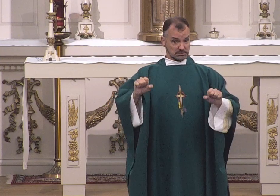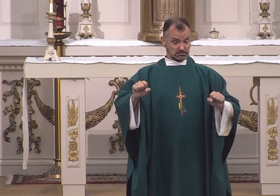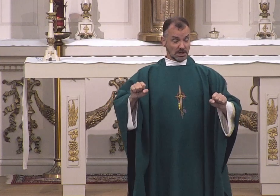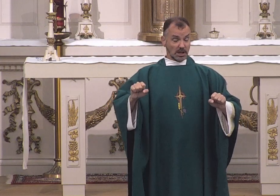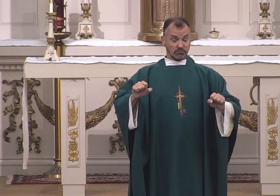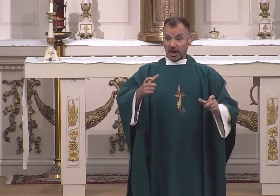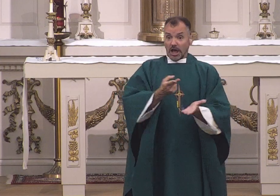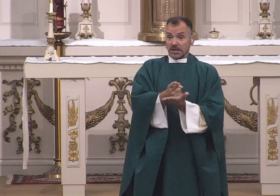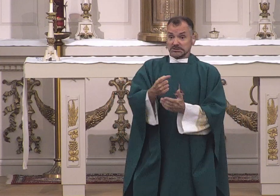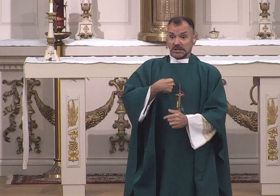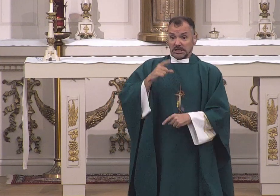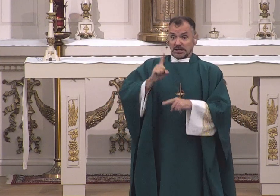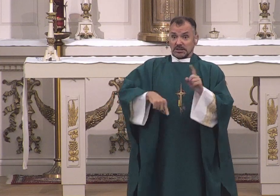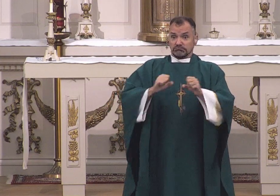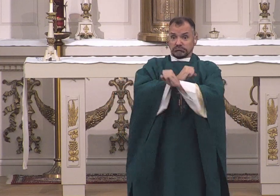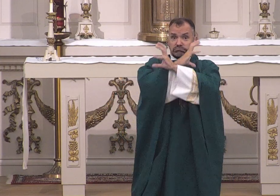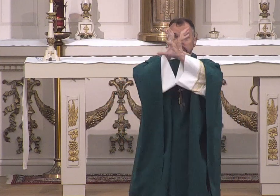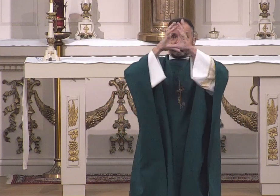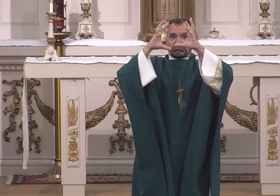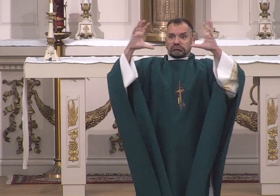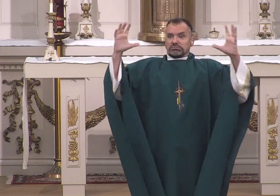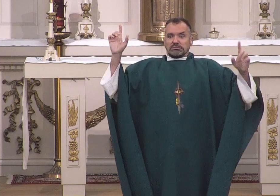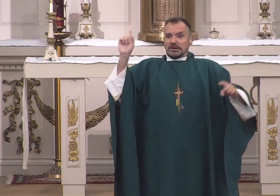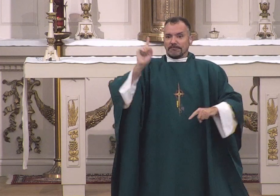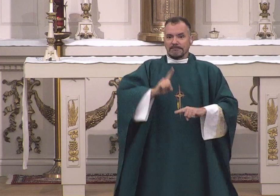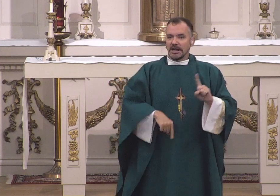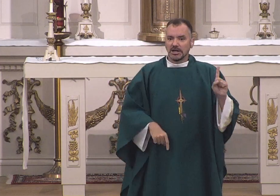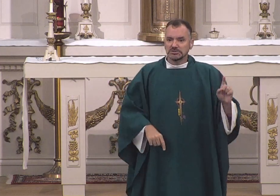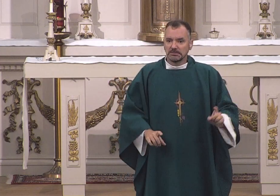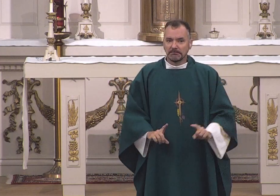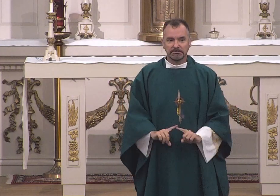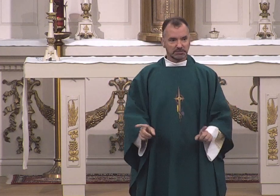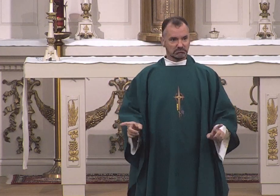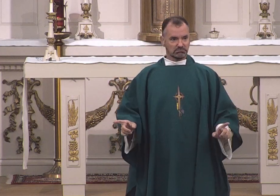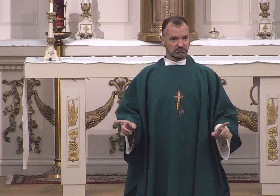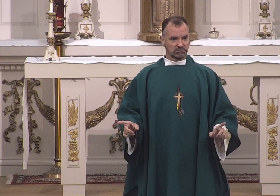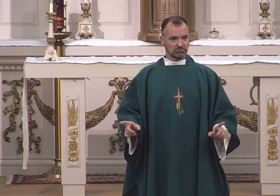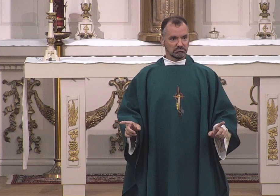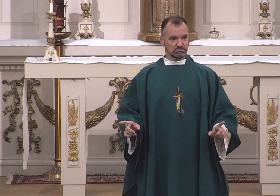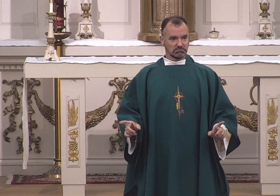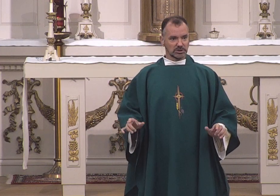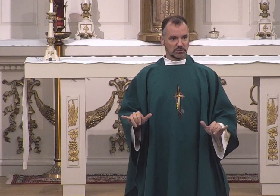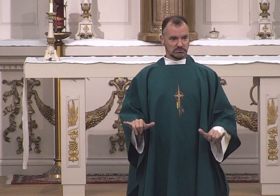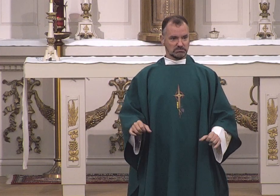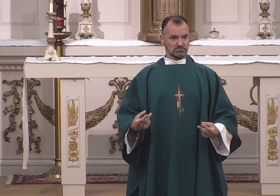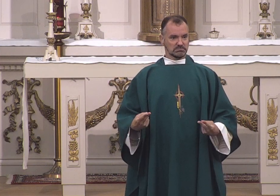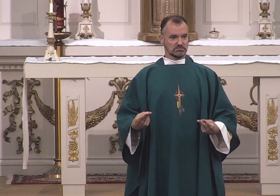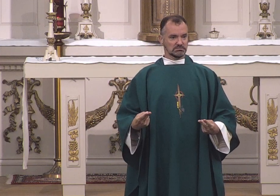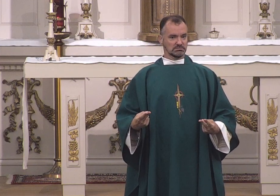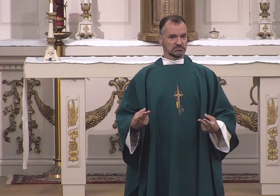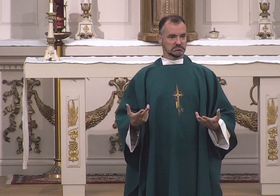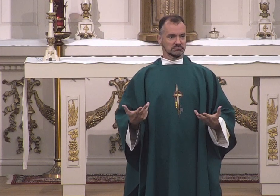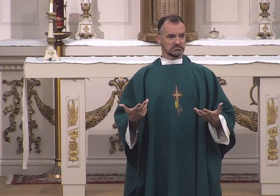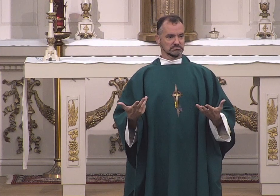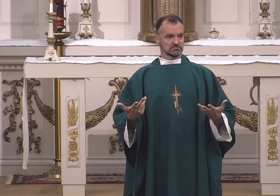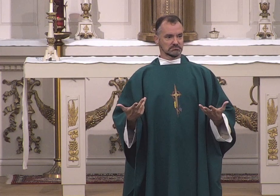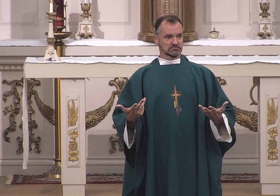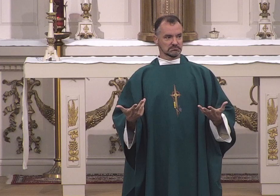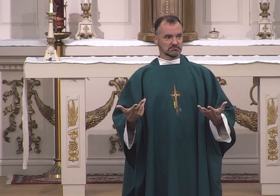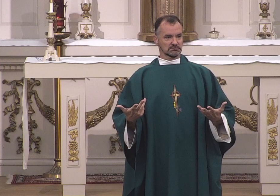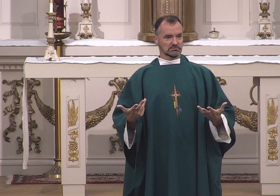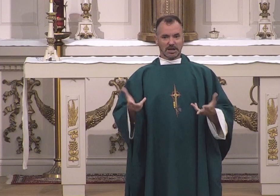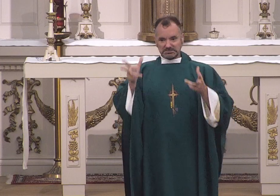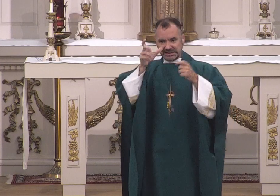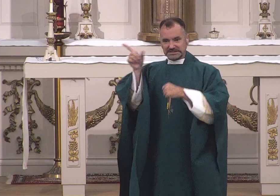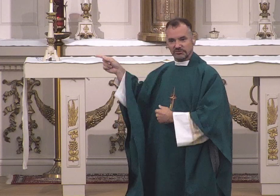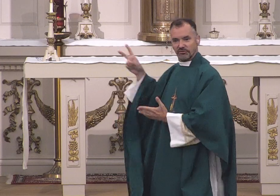left behind his wife and his children. And for me, you know, it's hard to imagine that scenario and what that must be